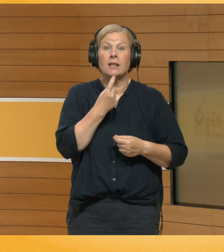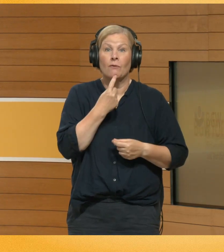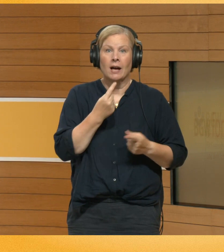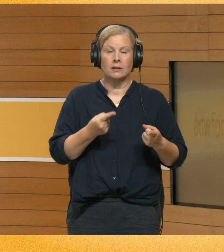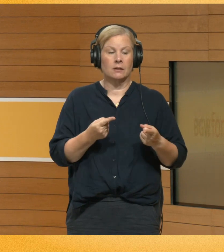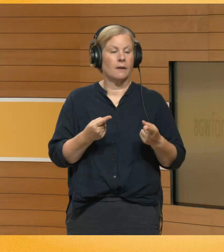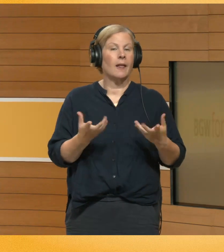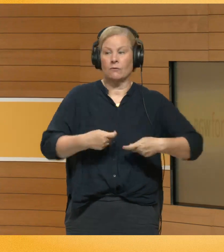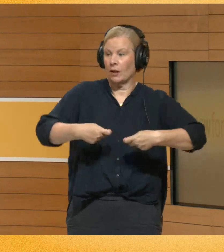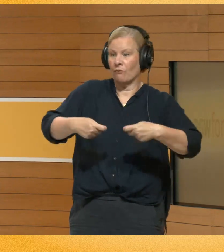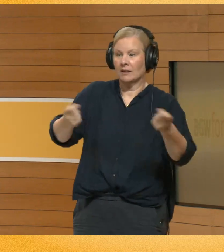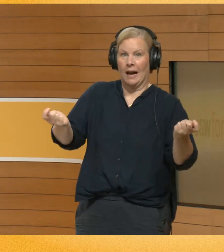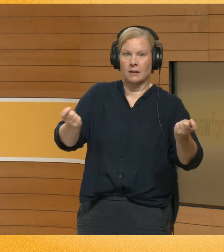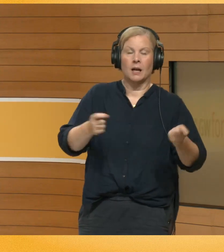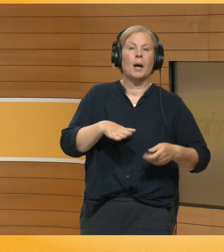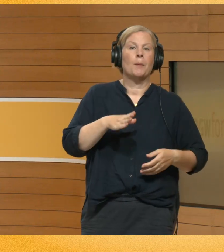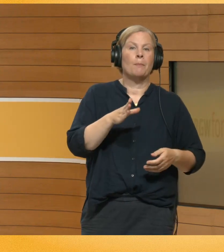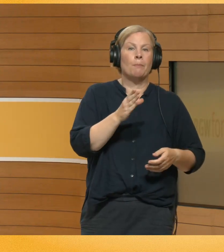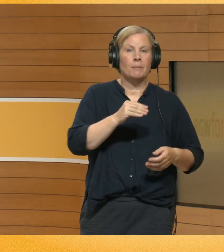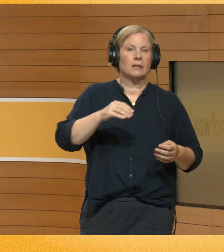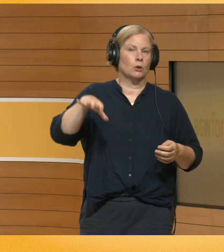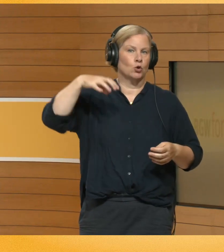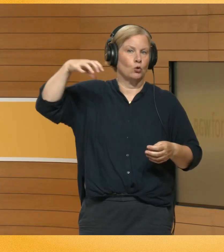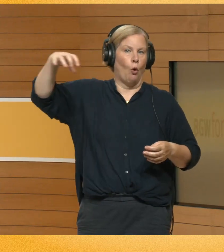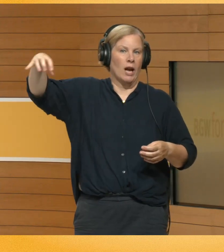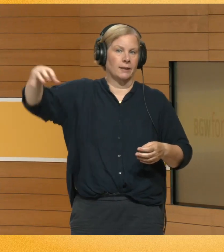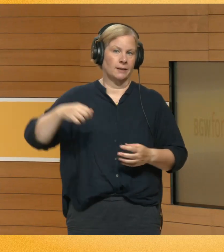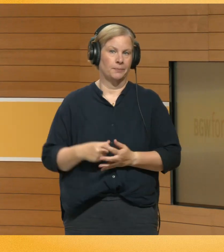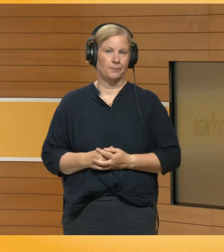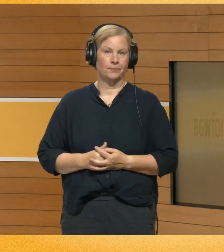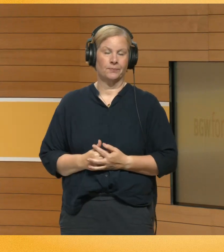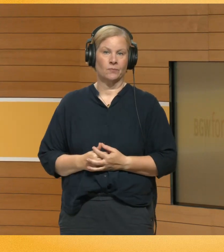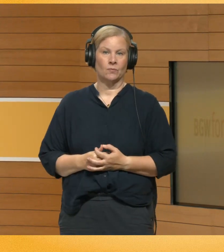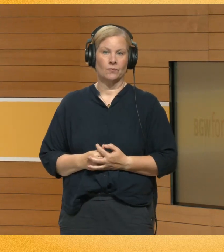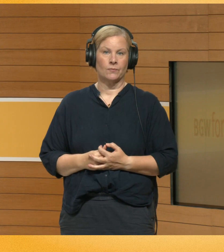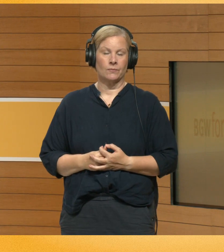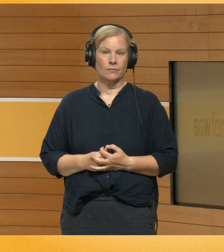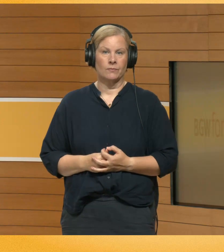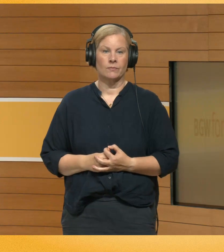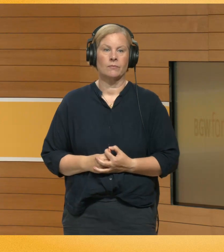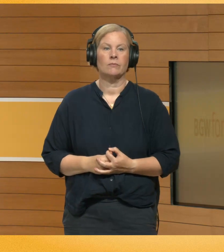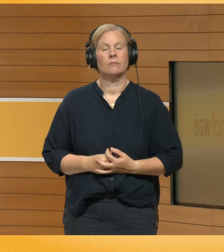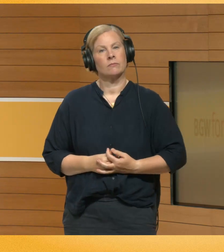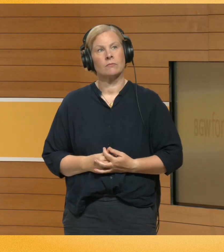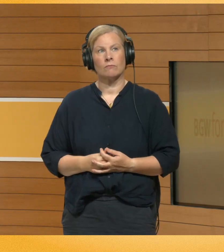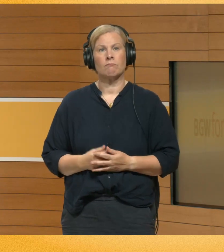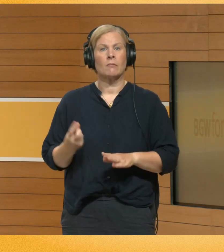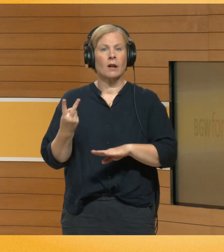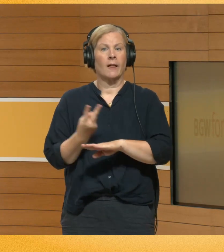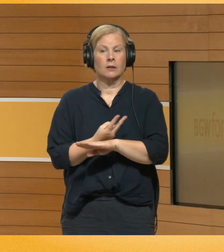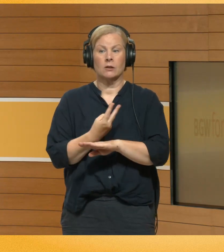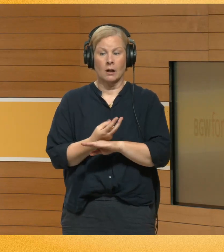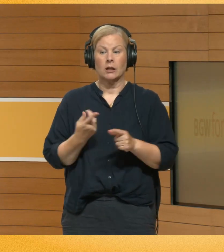to use drone technology in the world for the supply of medical goods or commodities,